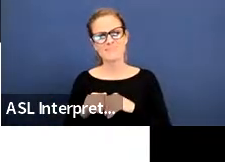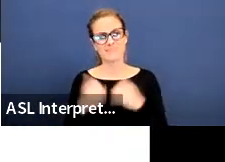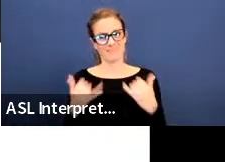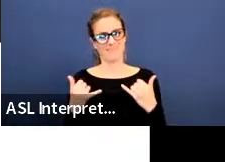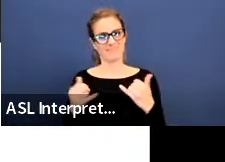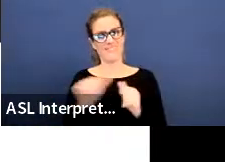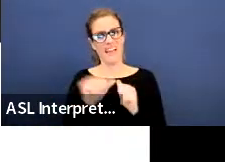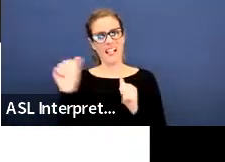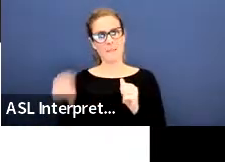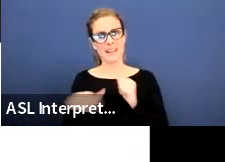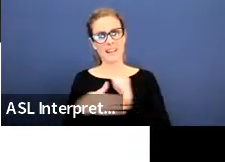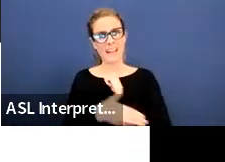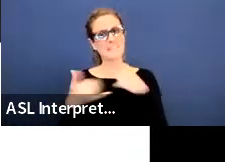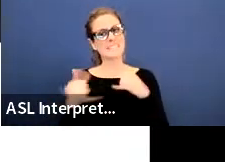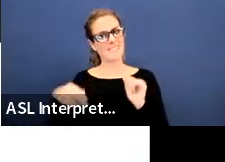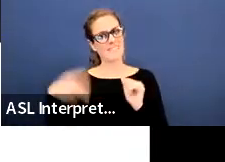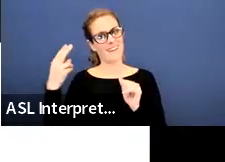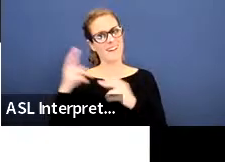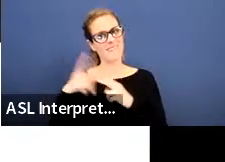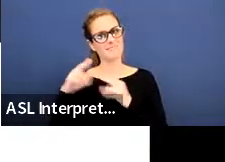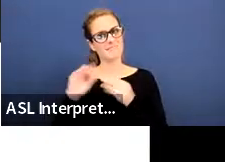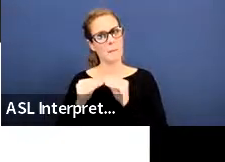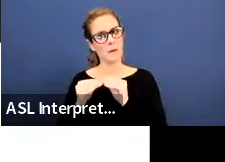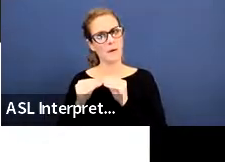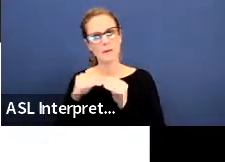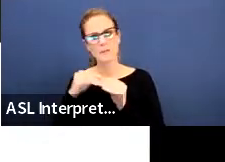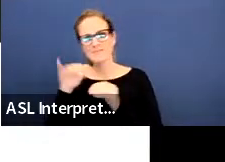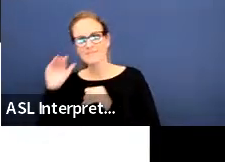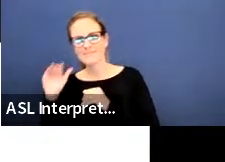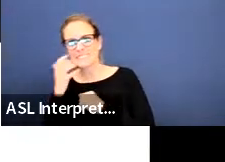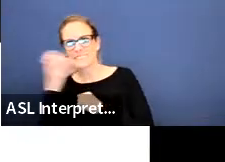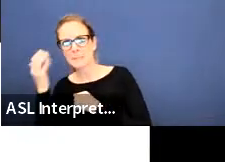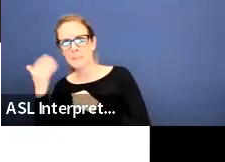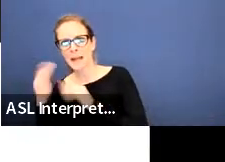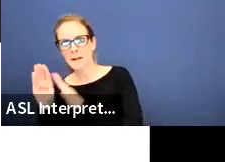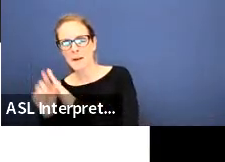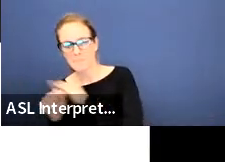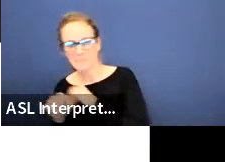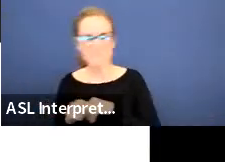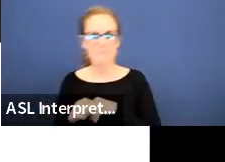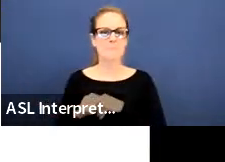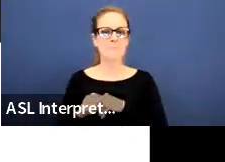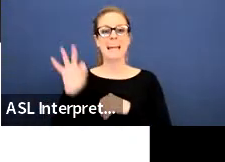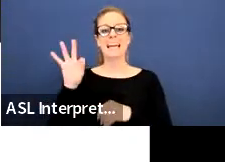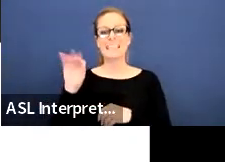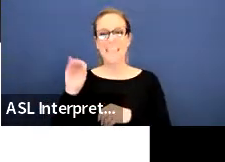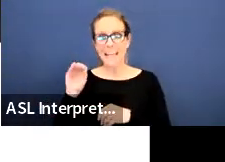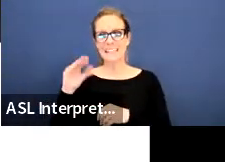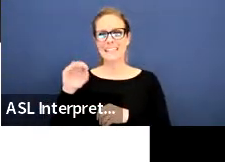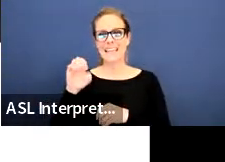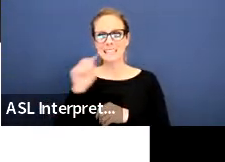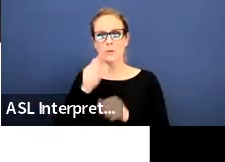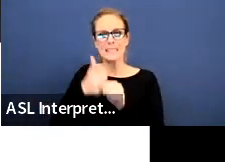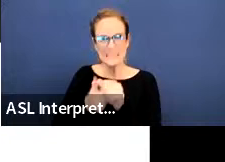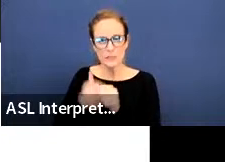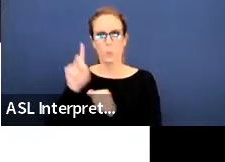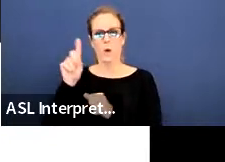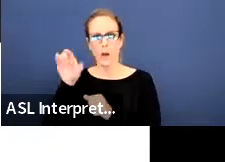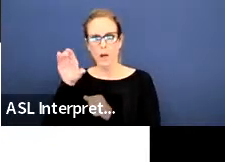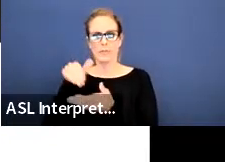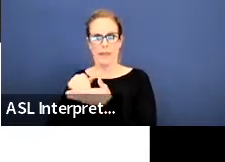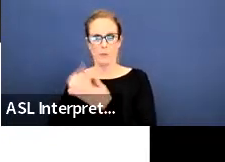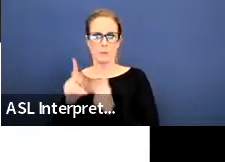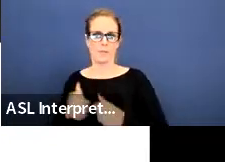rates. Our case rate, we calculate it with a lag, 90 cases per 100,000 residents per day on